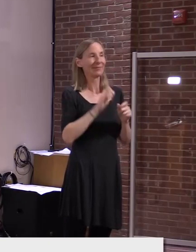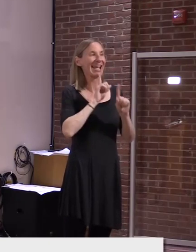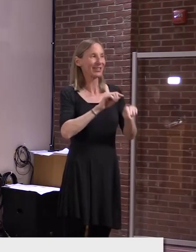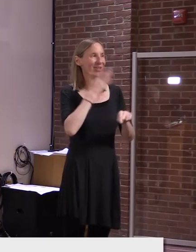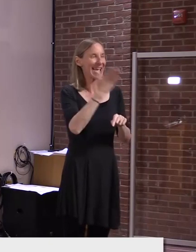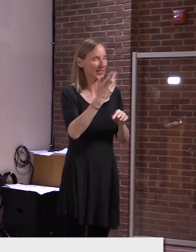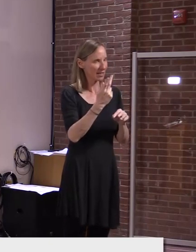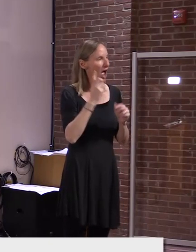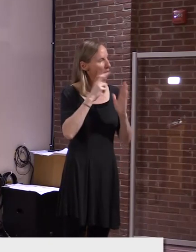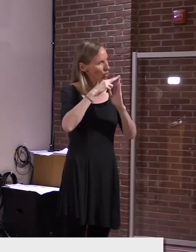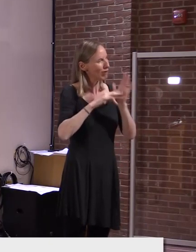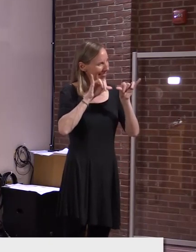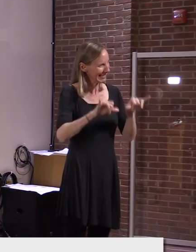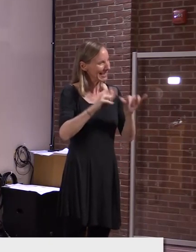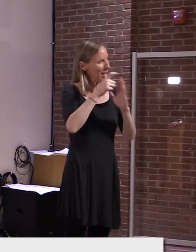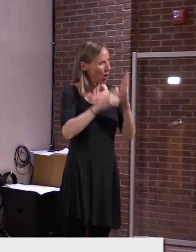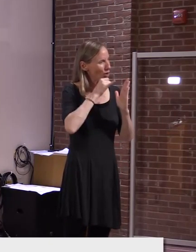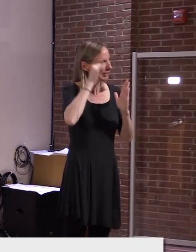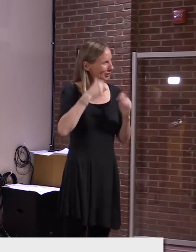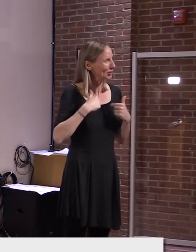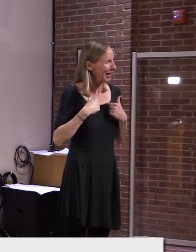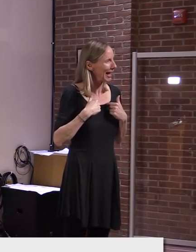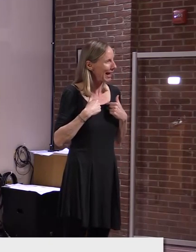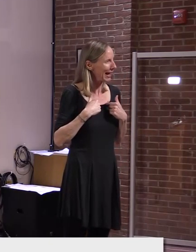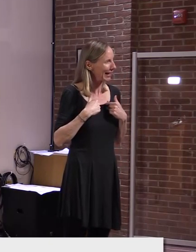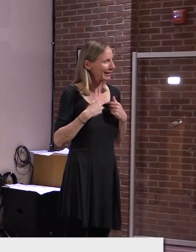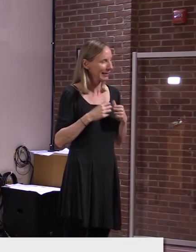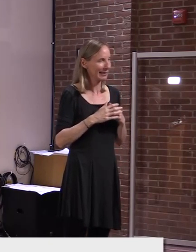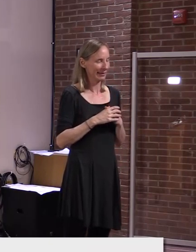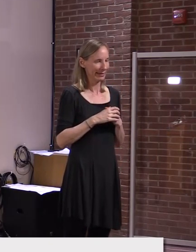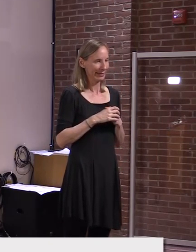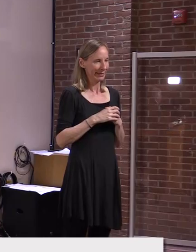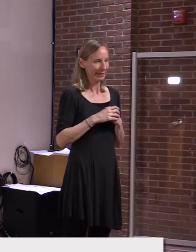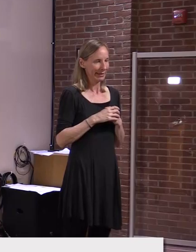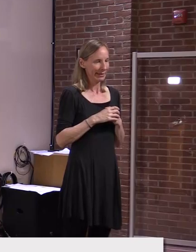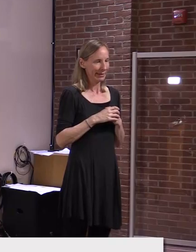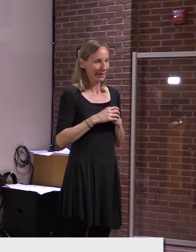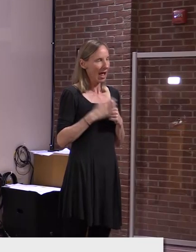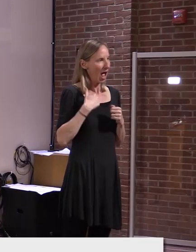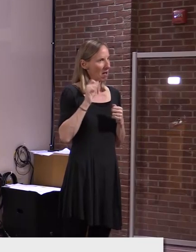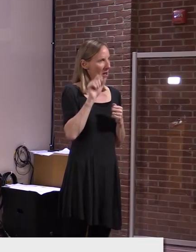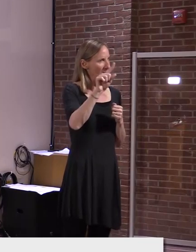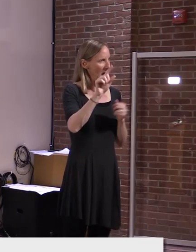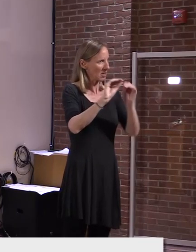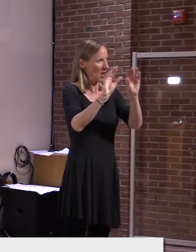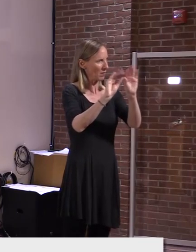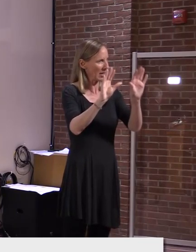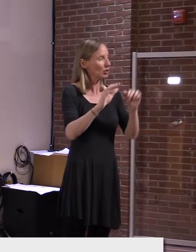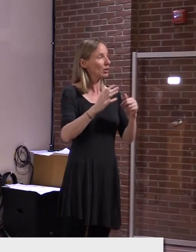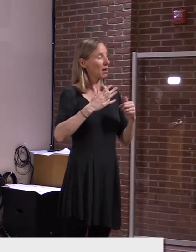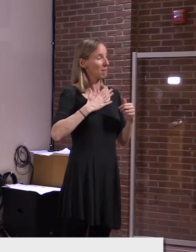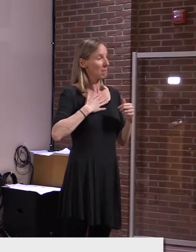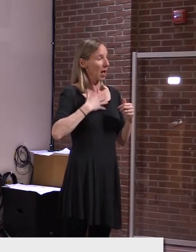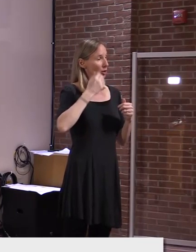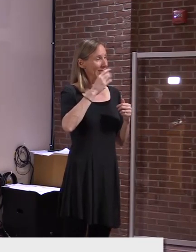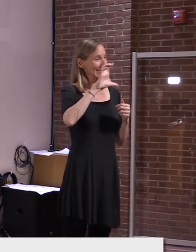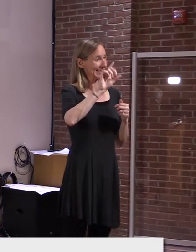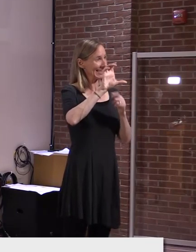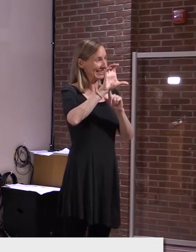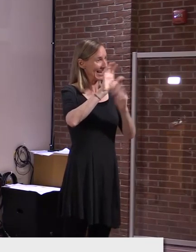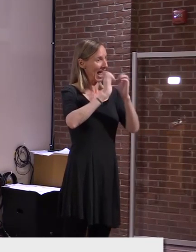Thanks. I saw the same article too, and yesterday I asked a question on this. And the way that the CDC asks the